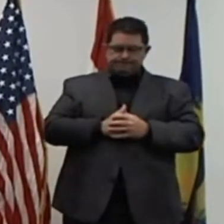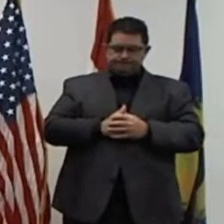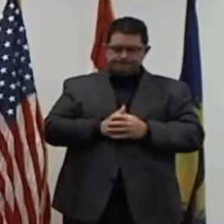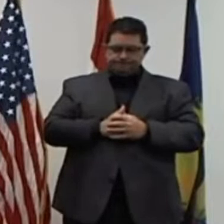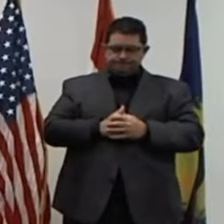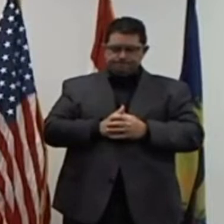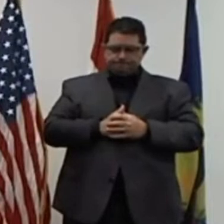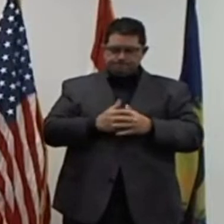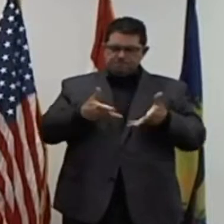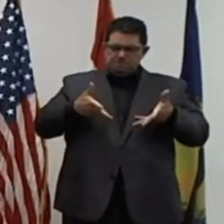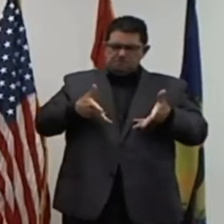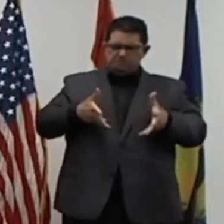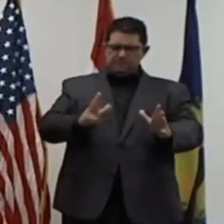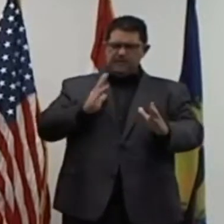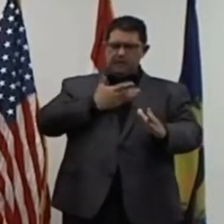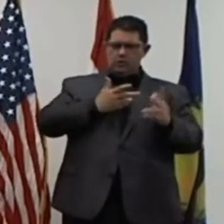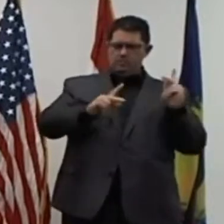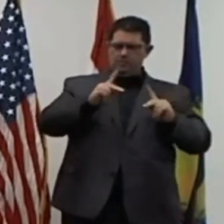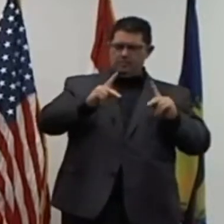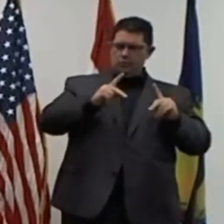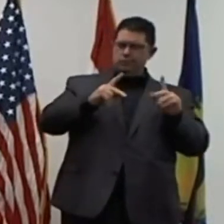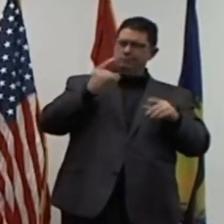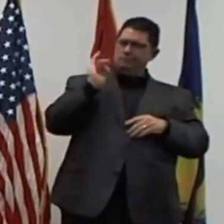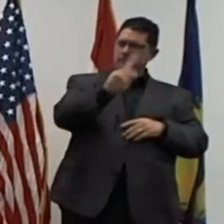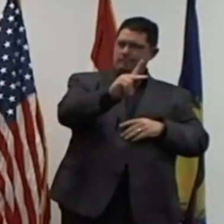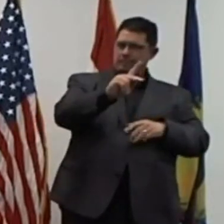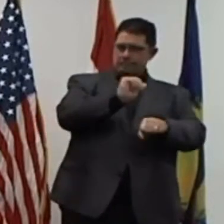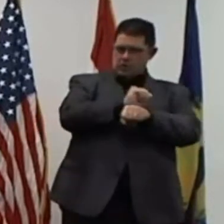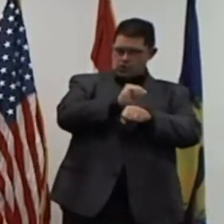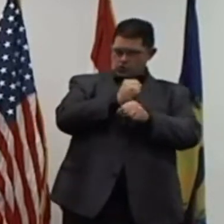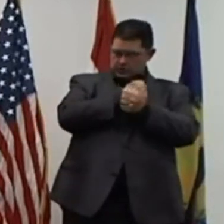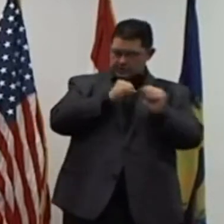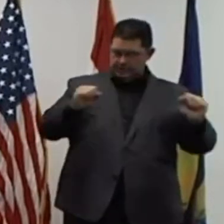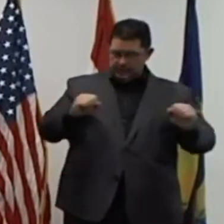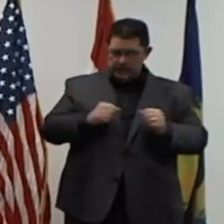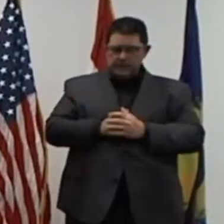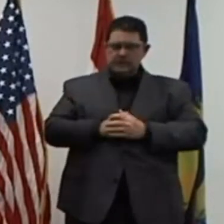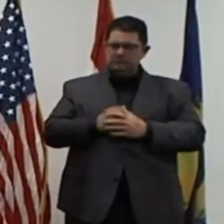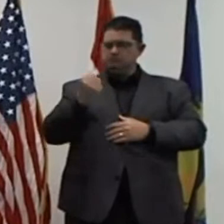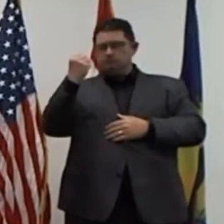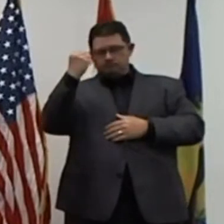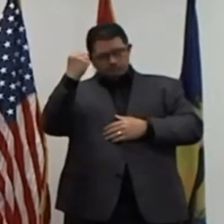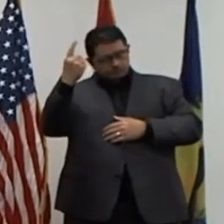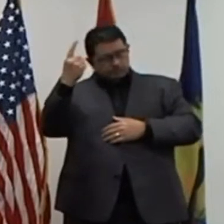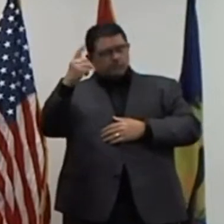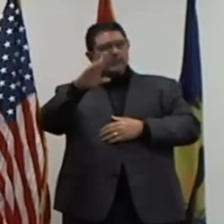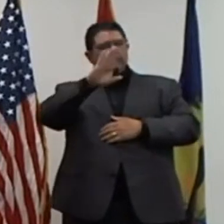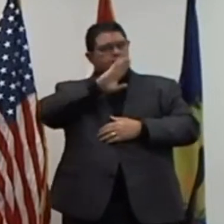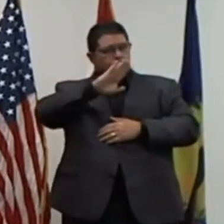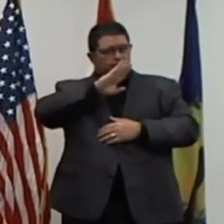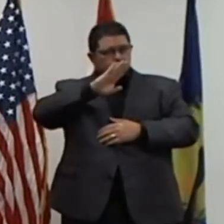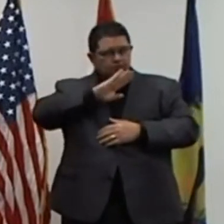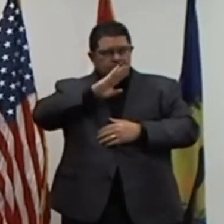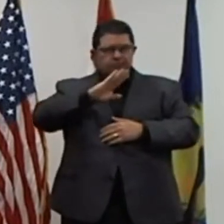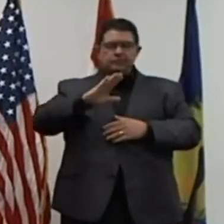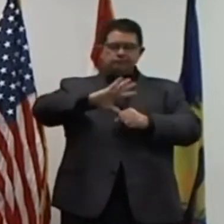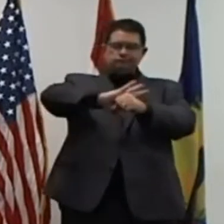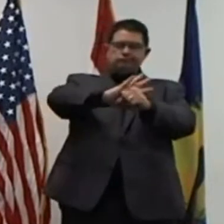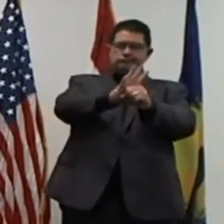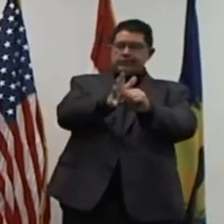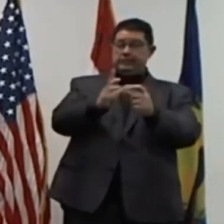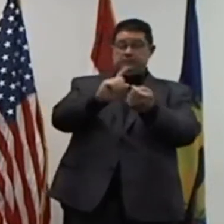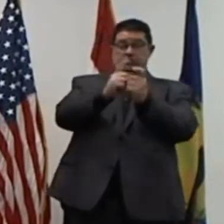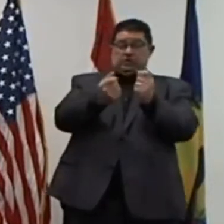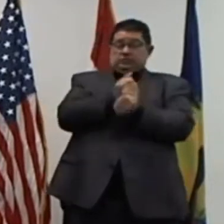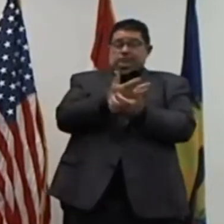people can get back to work safely as possible. I understand the frustration. The pandemic has changed a lot of